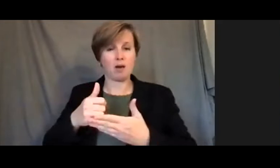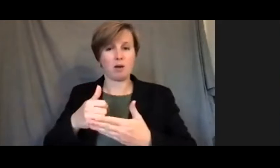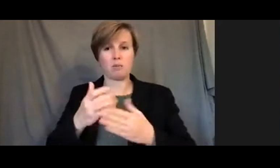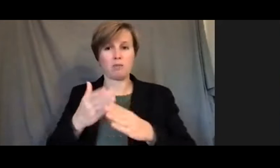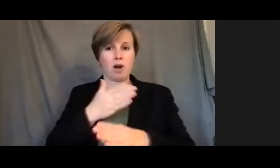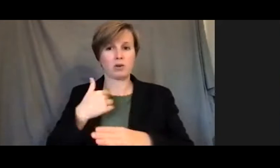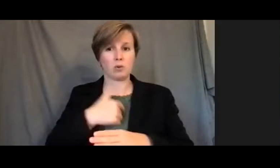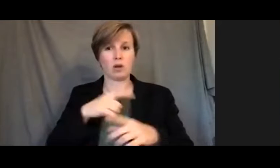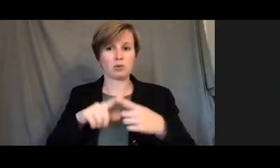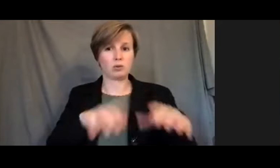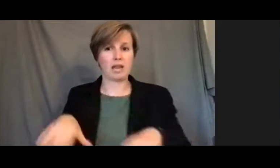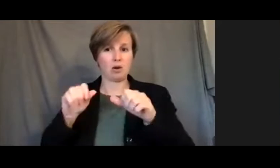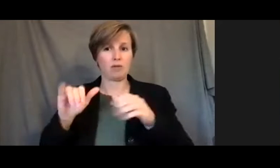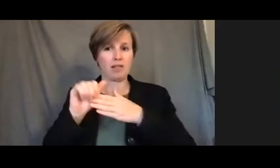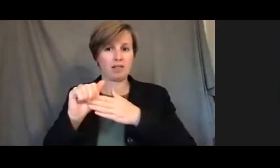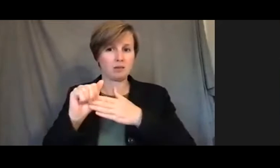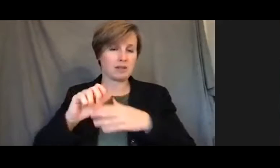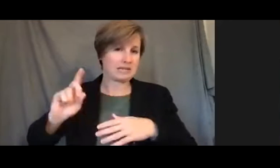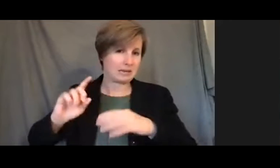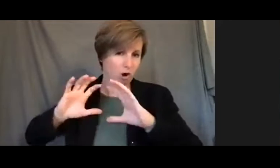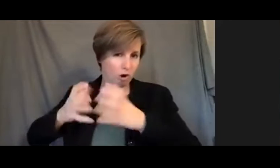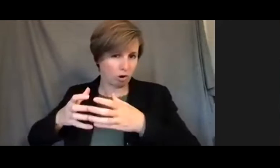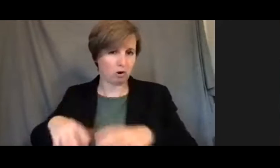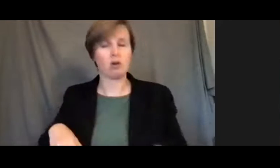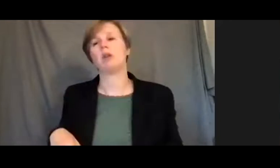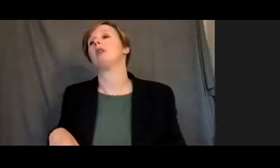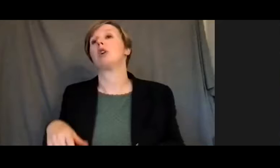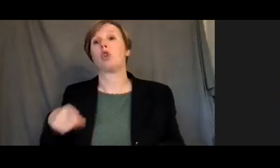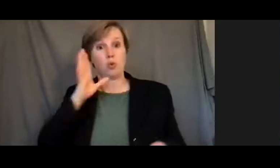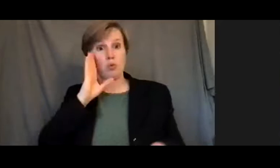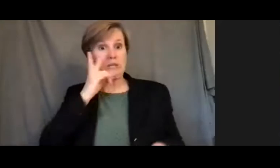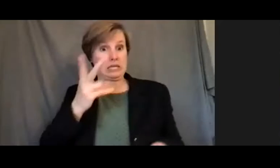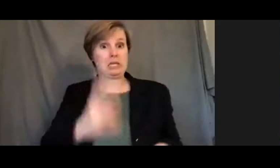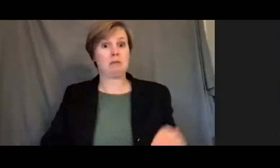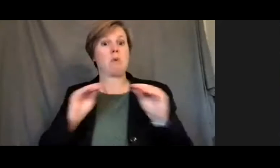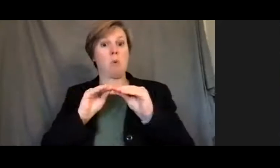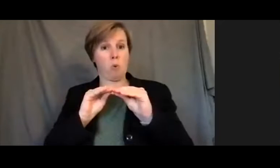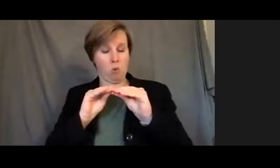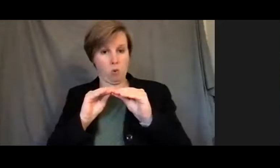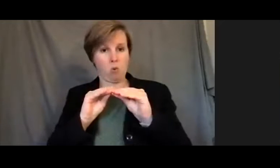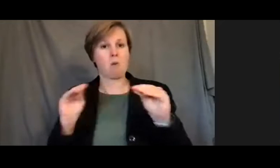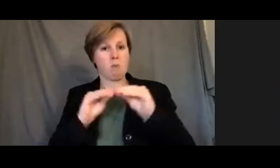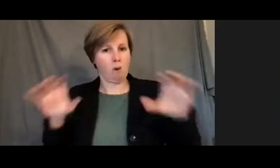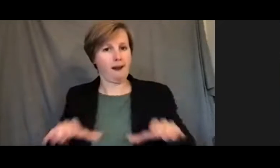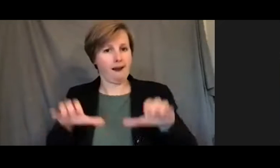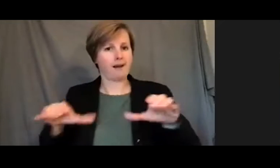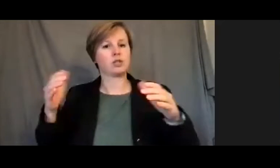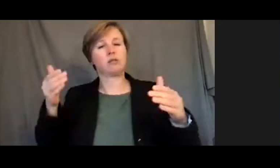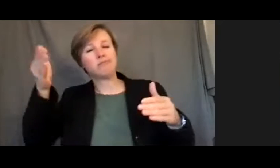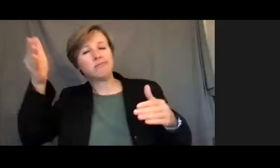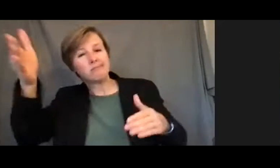the leadership with the Democratic Party. And you're going to see a lot more action going forward. And I